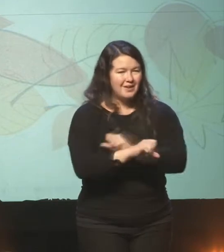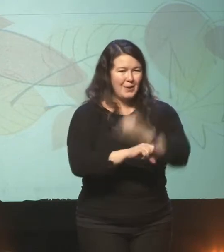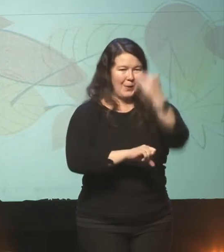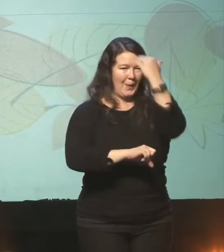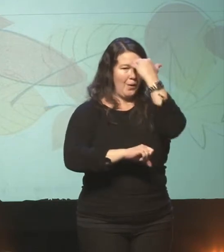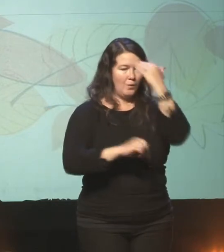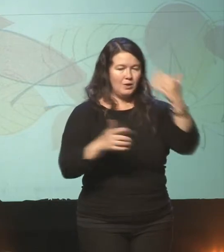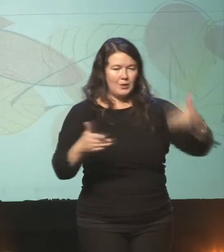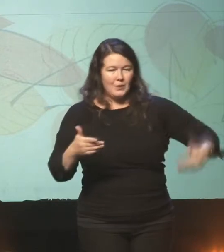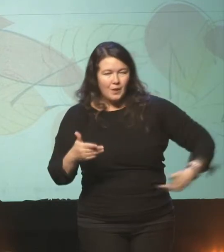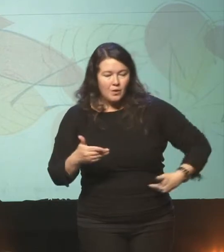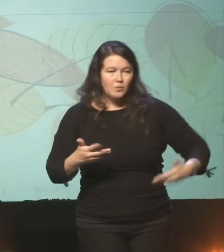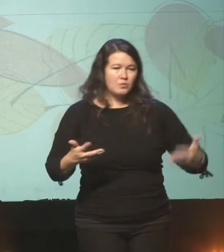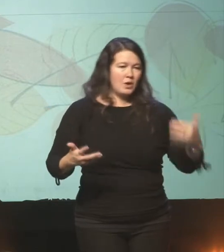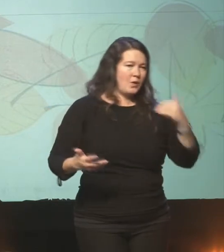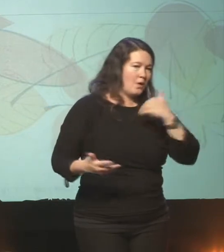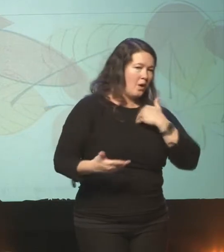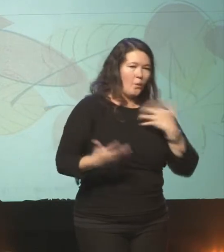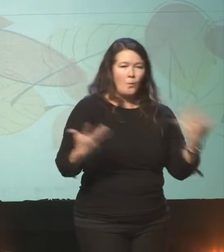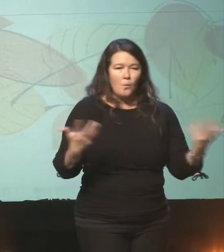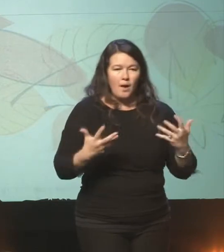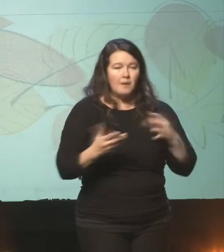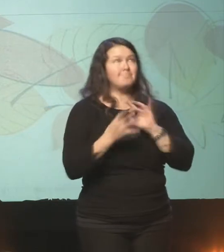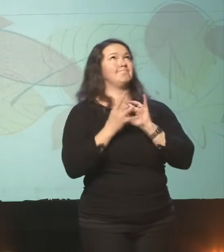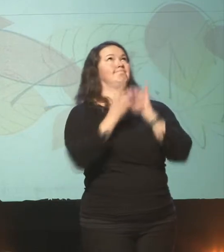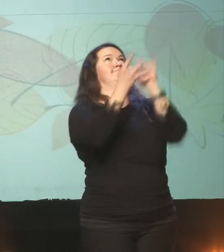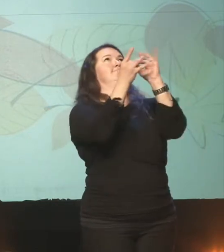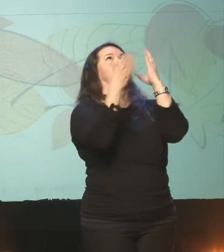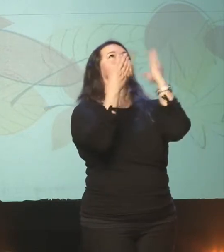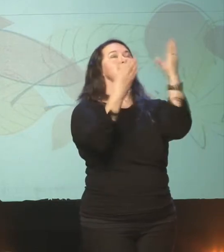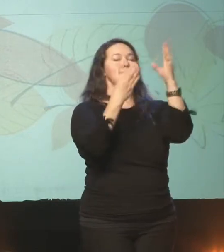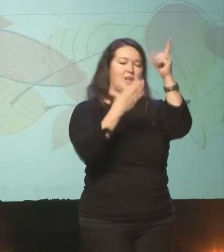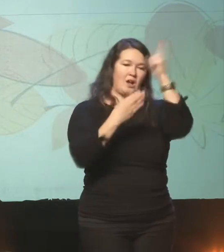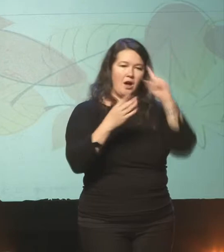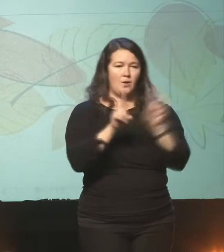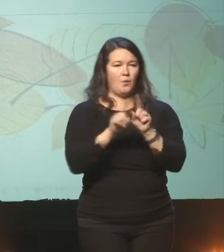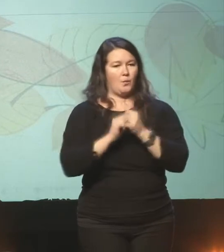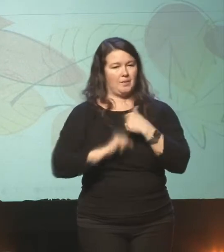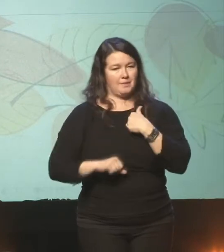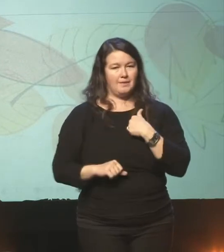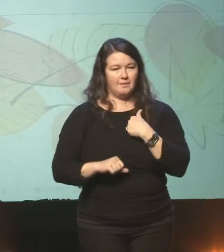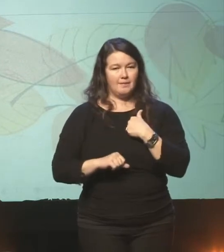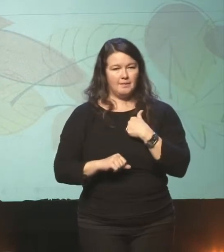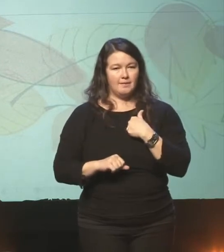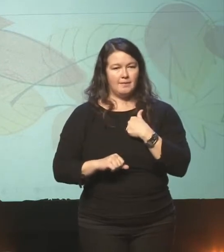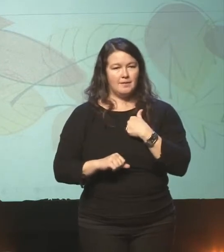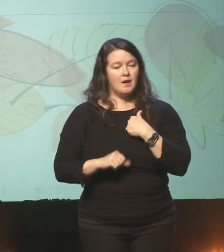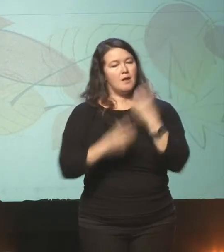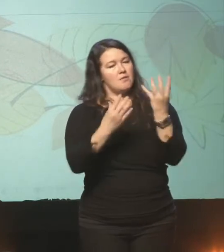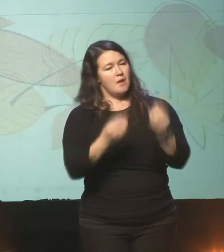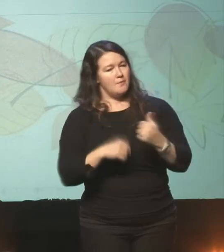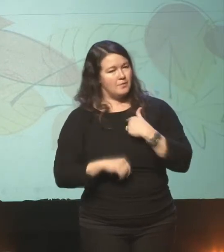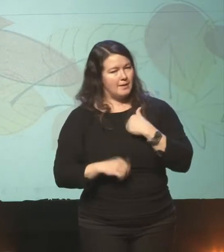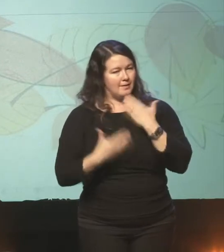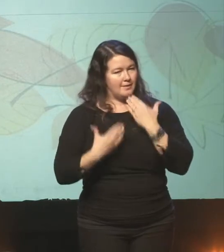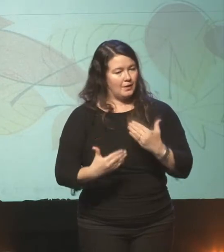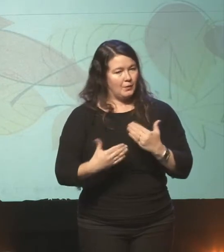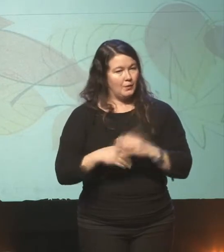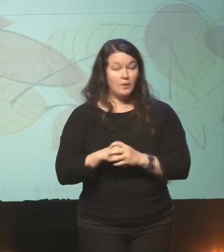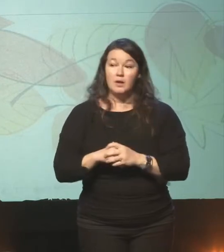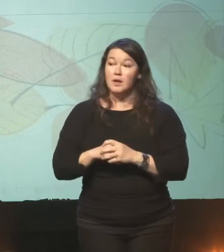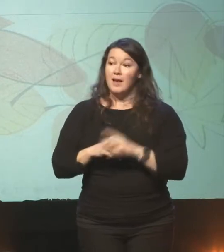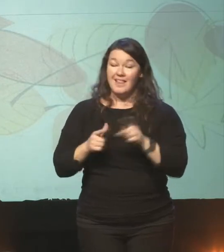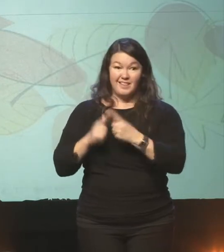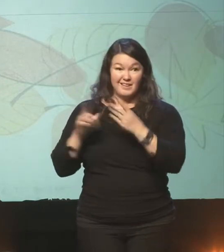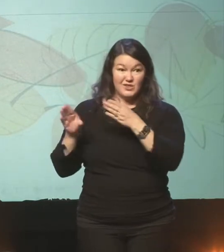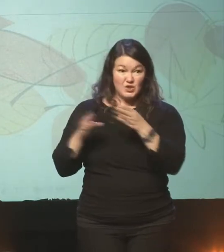The rod and staff, they comfort me. So this will be my mantra. God, thank you for being with me and comforting me. And then we have another